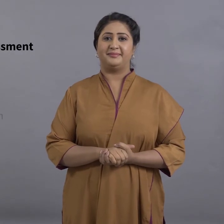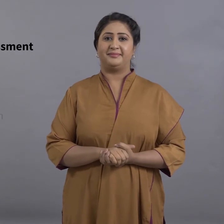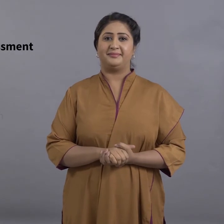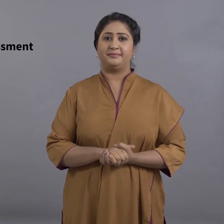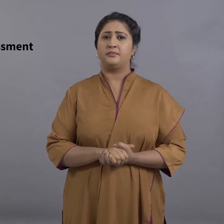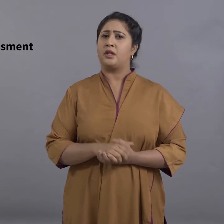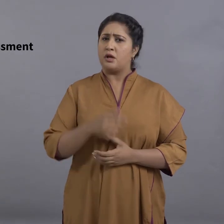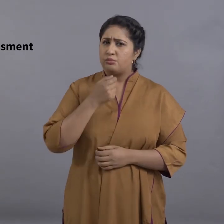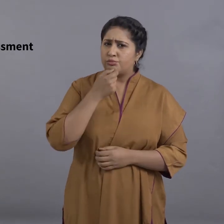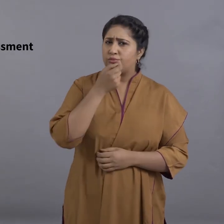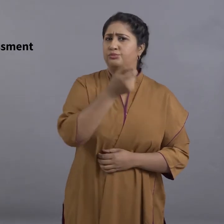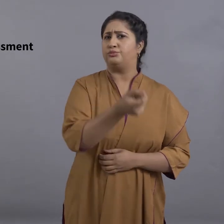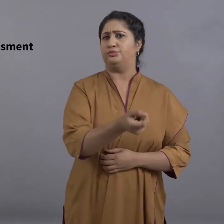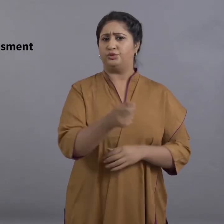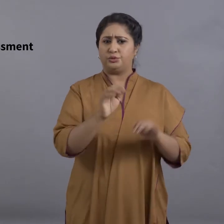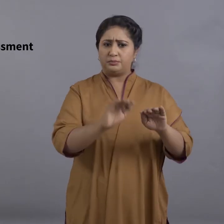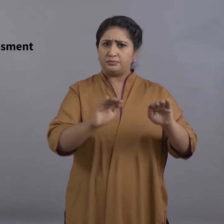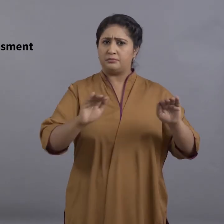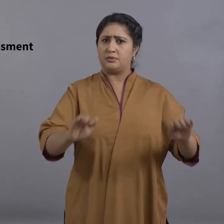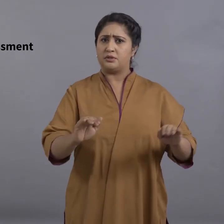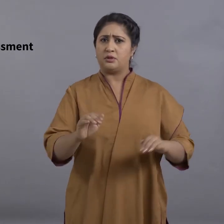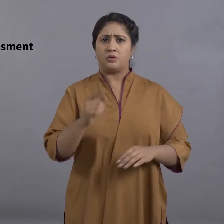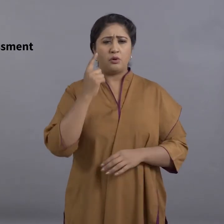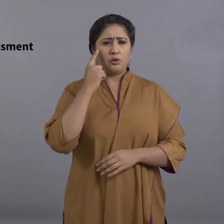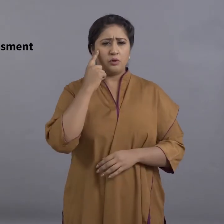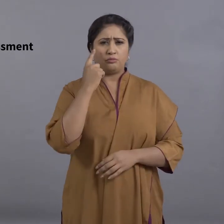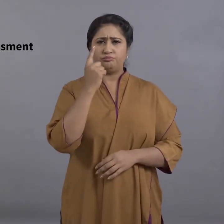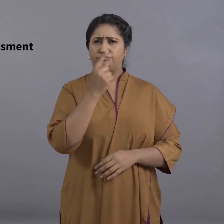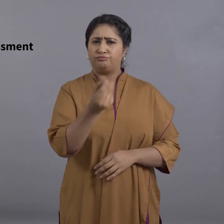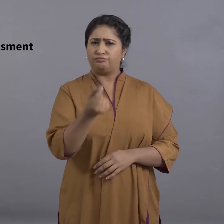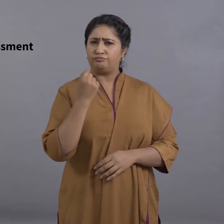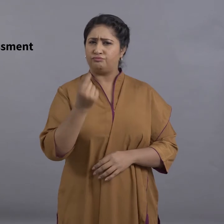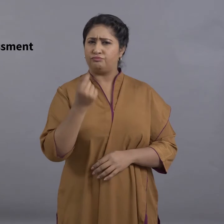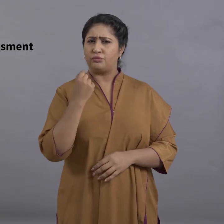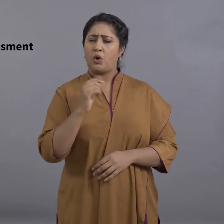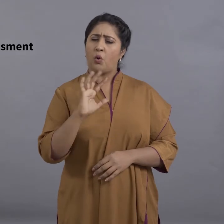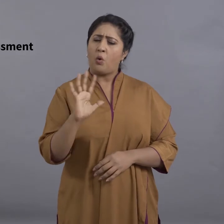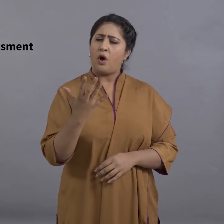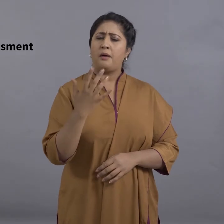Ask the student to recognize any 5 numbers.